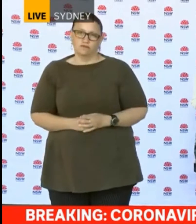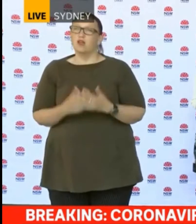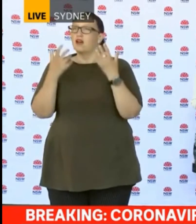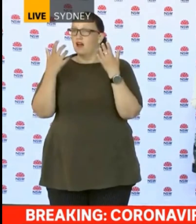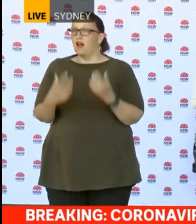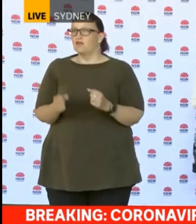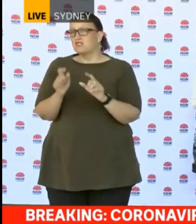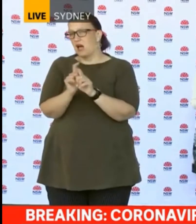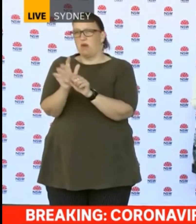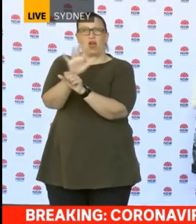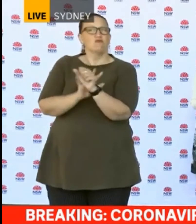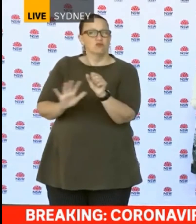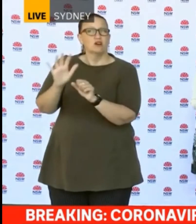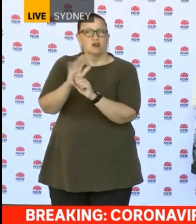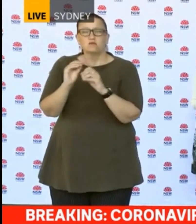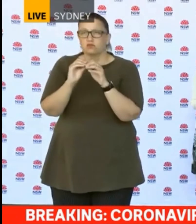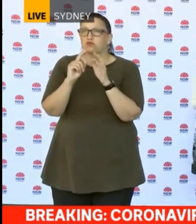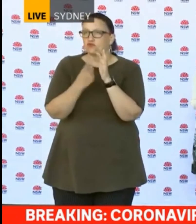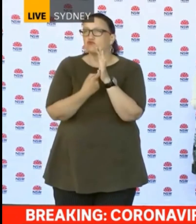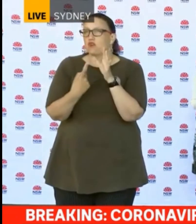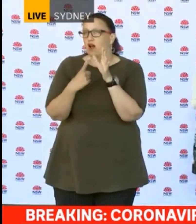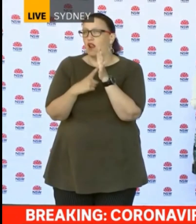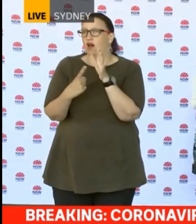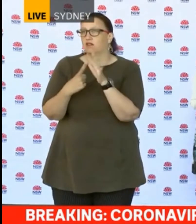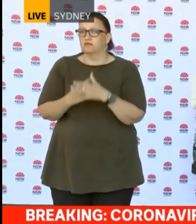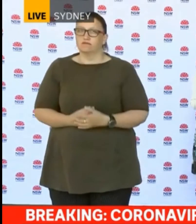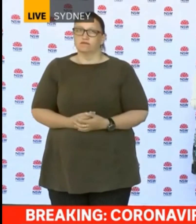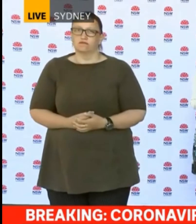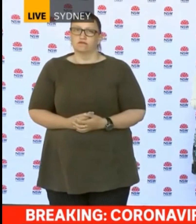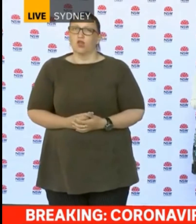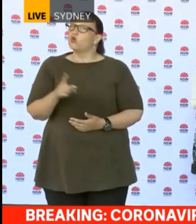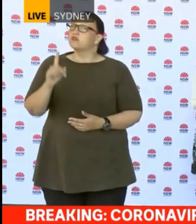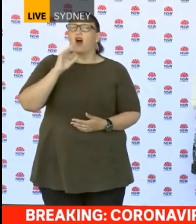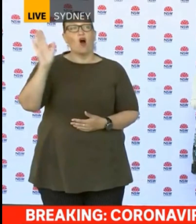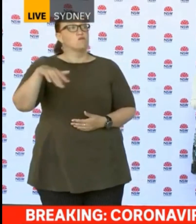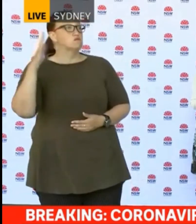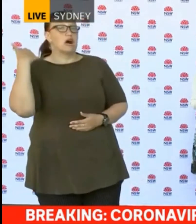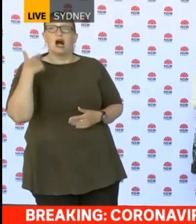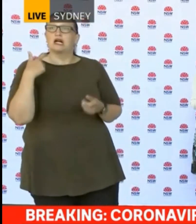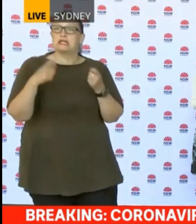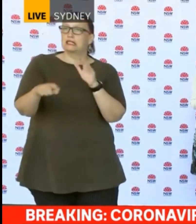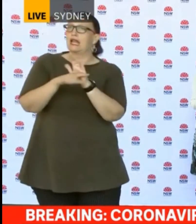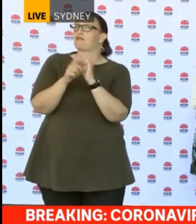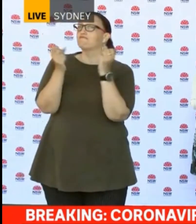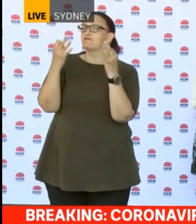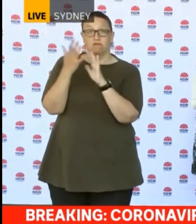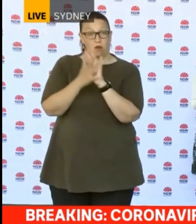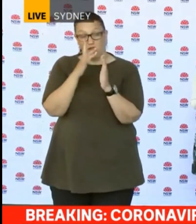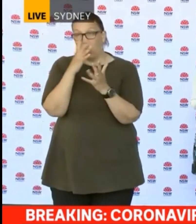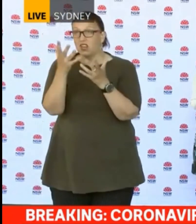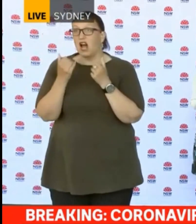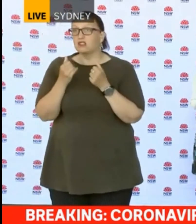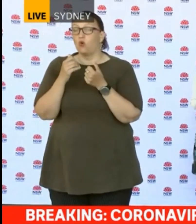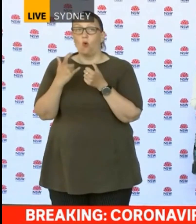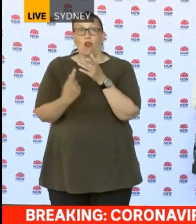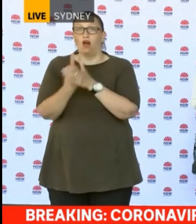and it's really important, especially in that community, for people to come forward and get tested. Even if you've been tested before and been negative, it doesn't mean you're still negative. So please